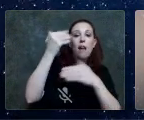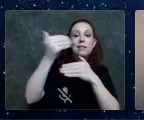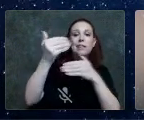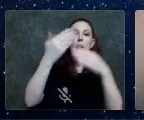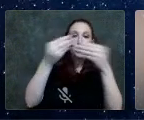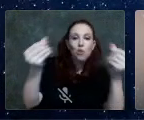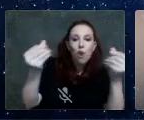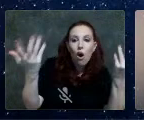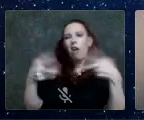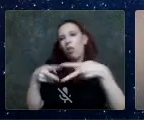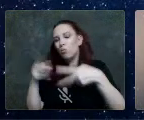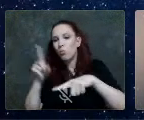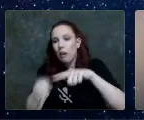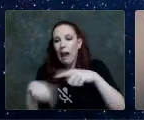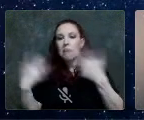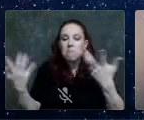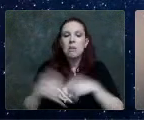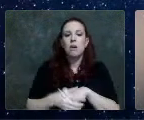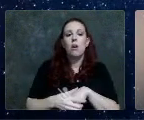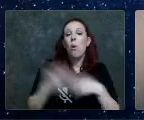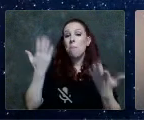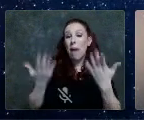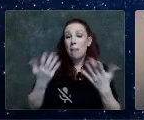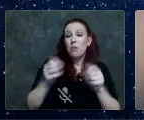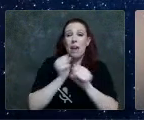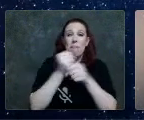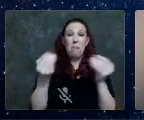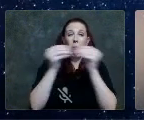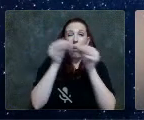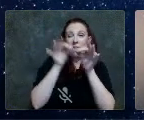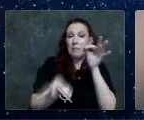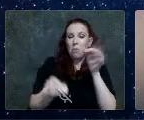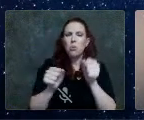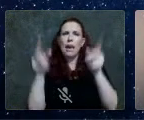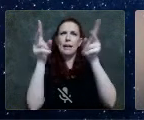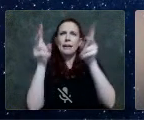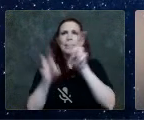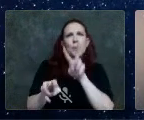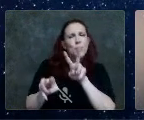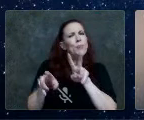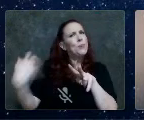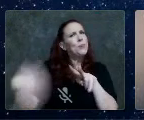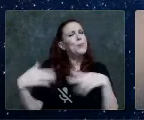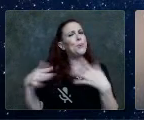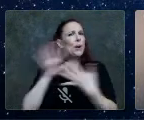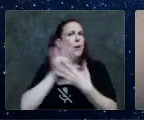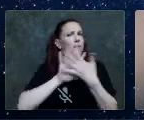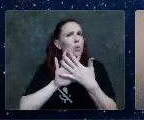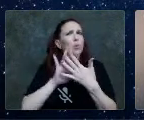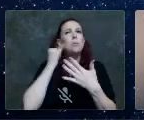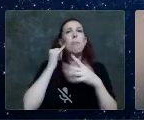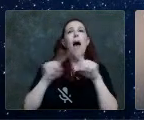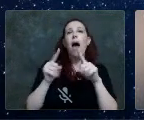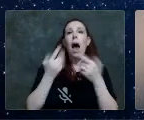simpler. Like maybe there's all these constraints and you say, well, ooh, that's very confusing. But if the input came sorted, here's what I would do, or here's how I would solve this